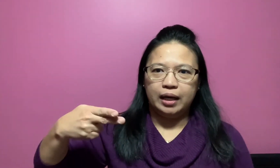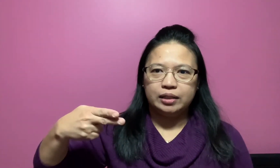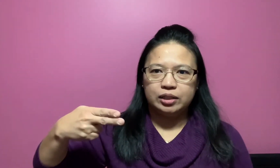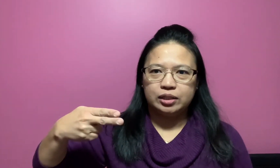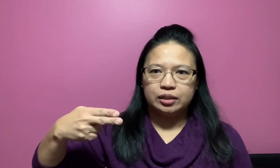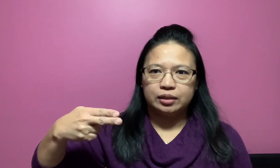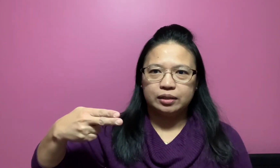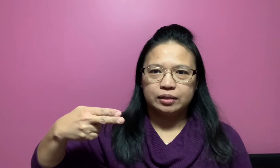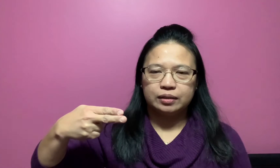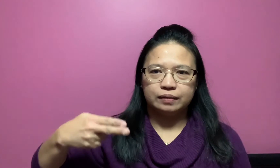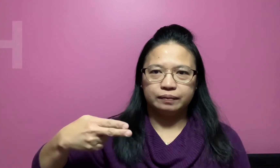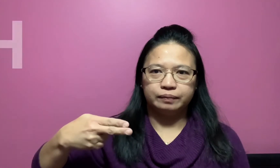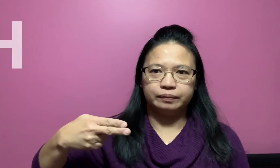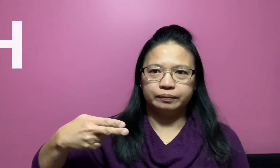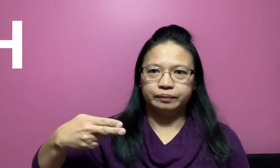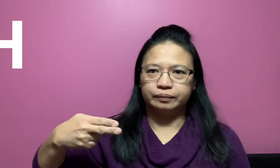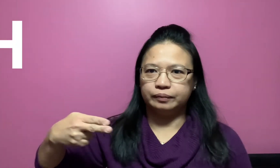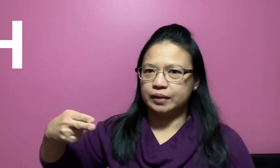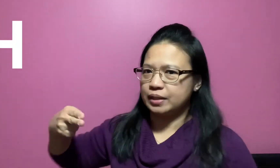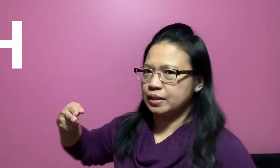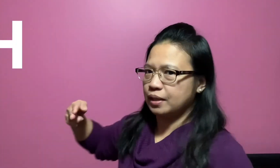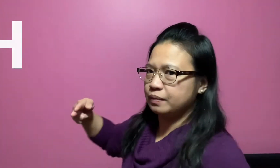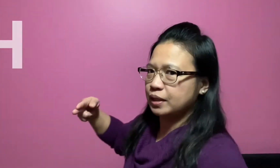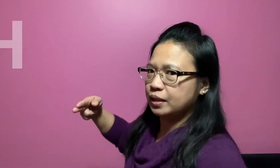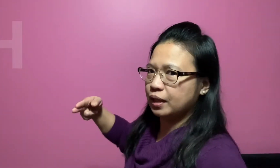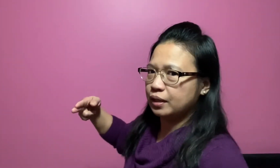H, just the same thing, H.